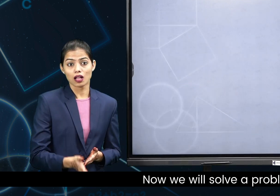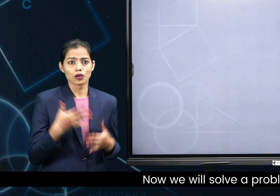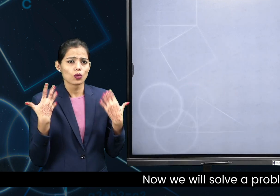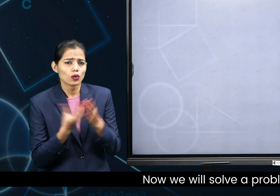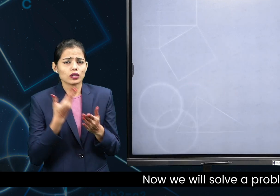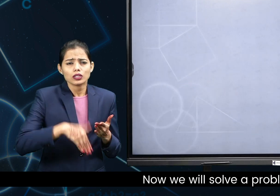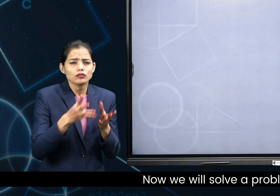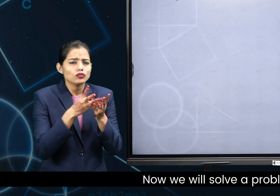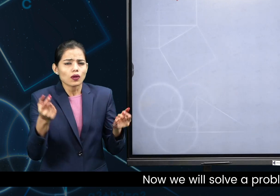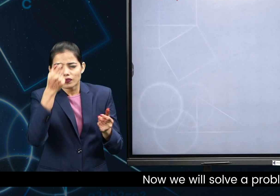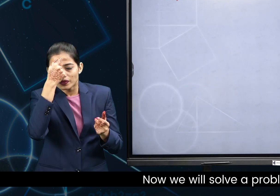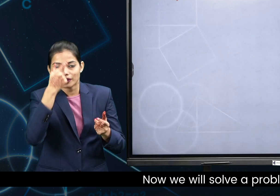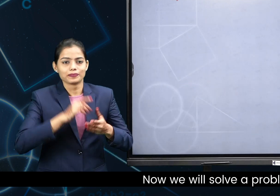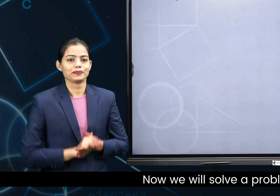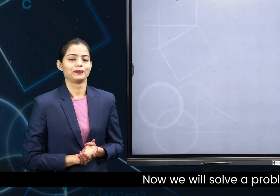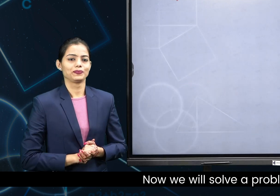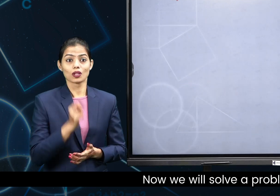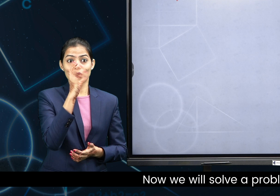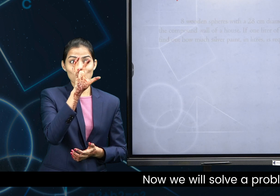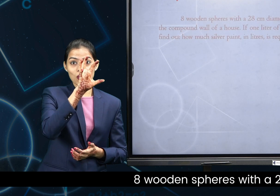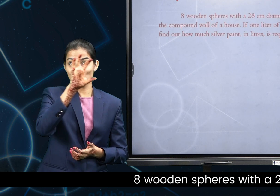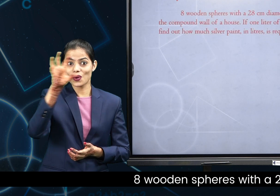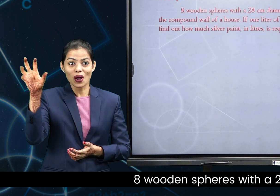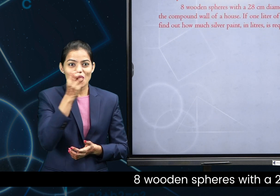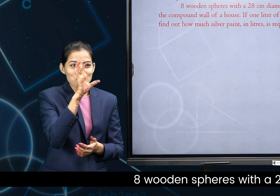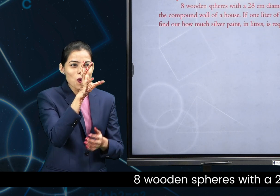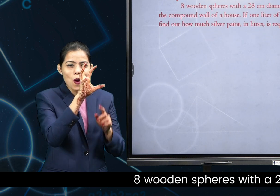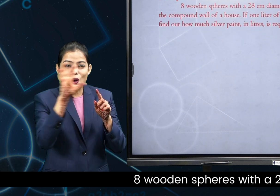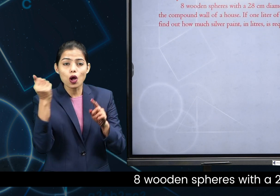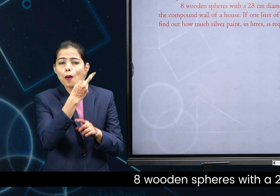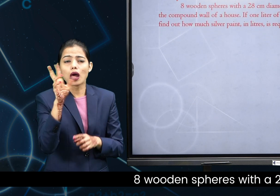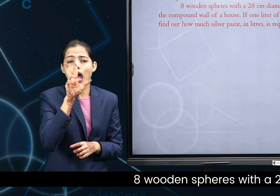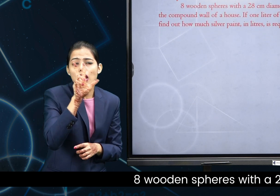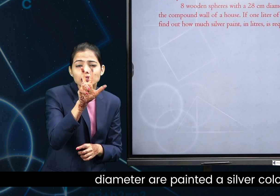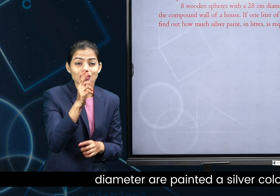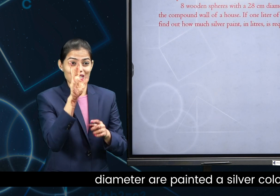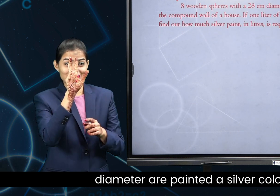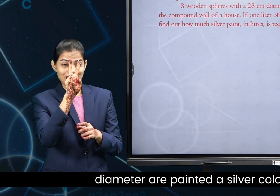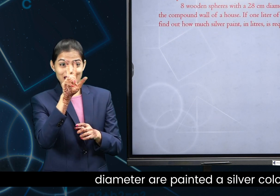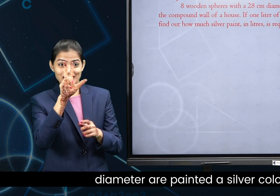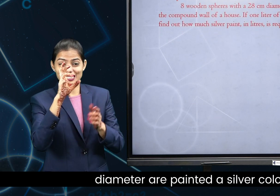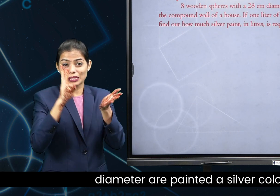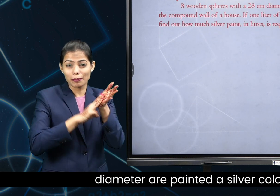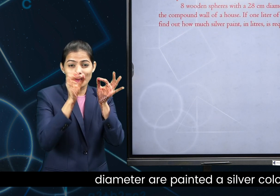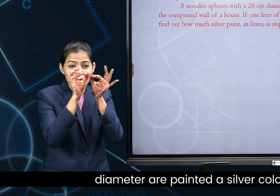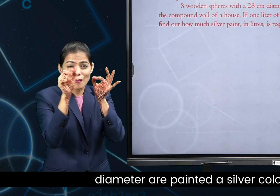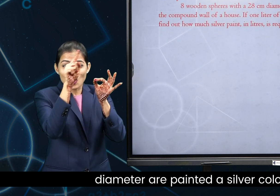Now, we will solve a problem. 8 wooden spheres with a 28 cm diameter are painted